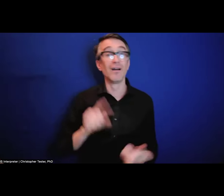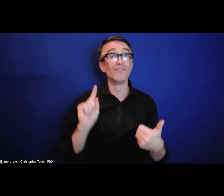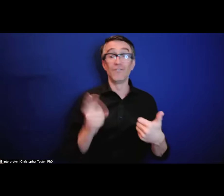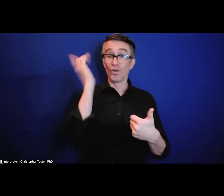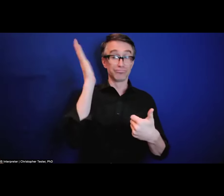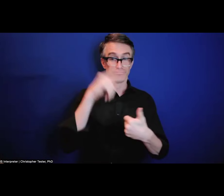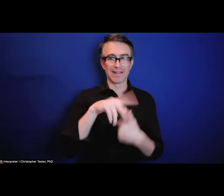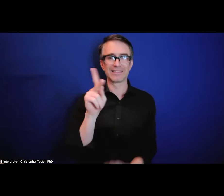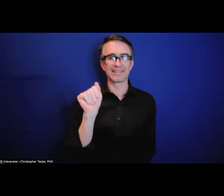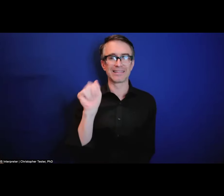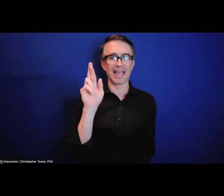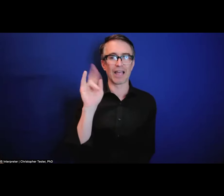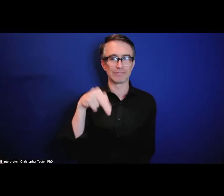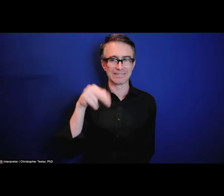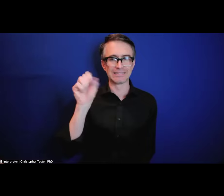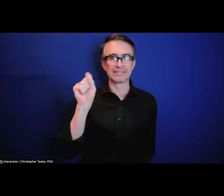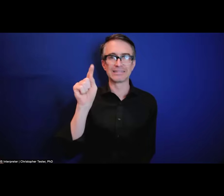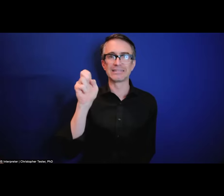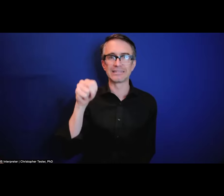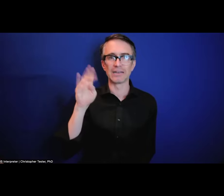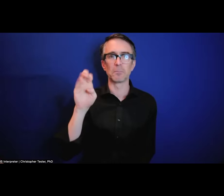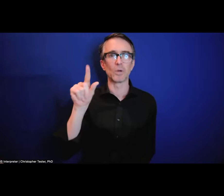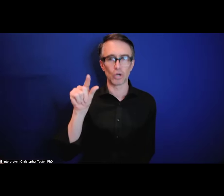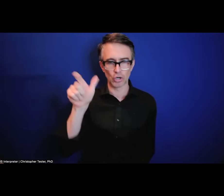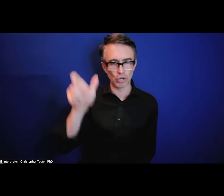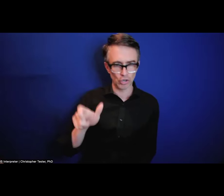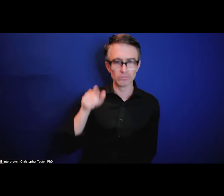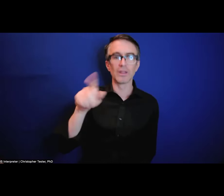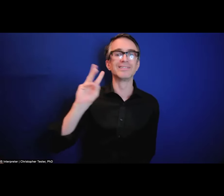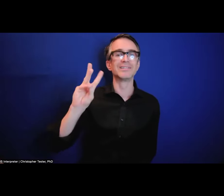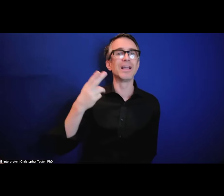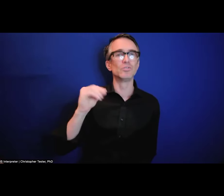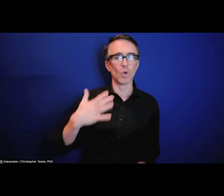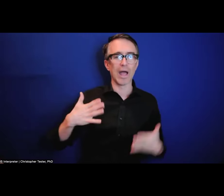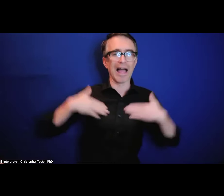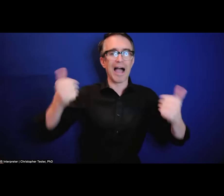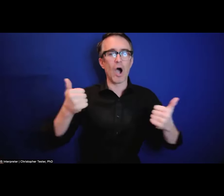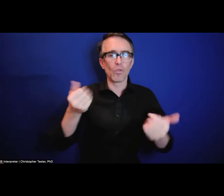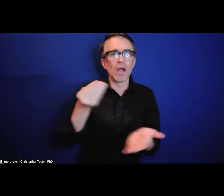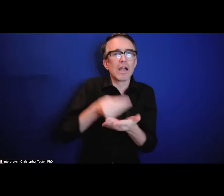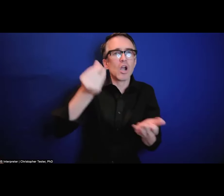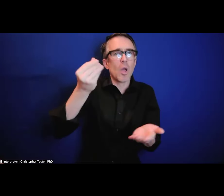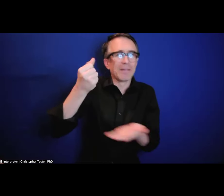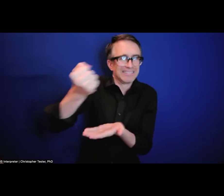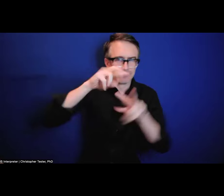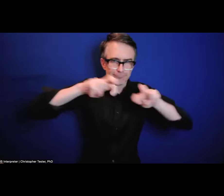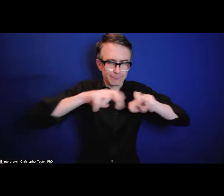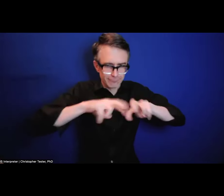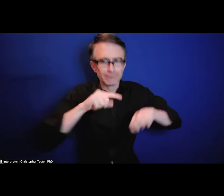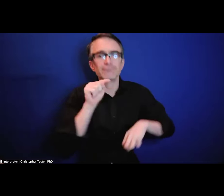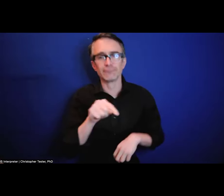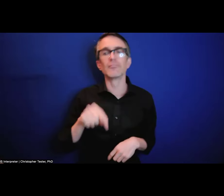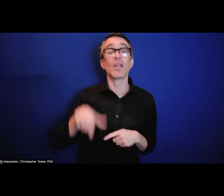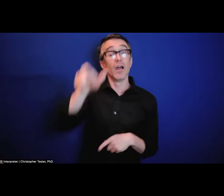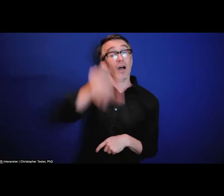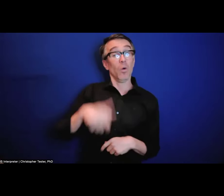economist, and she will be doing a presentation for us on universal health coverage. Karin will be sharing her